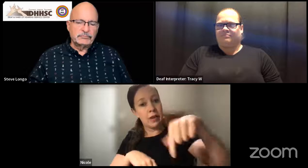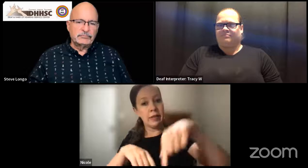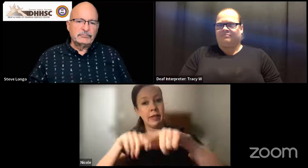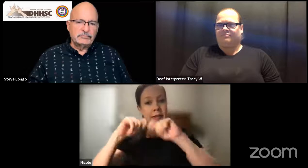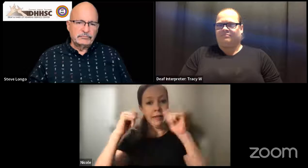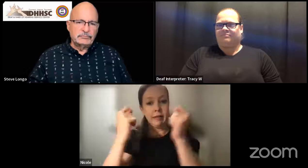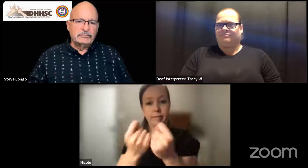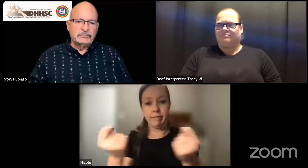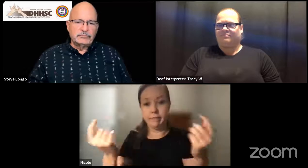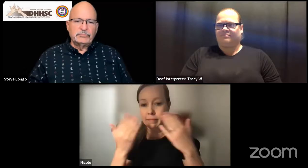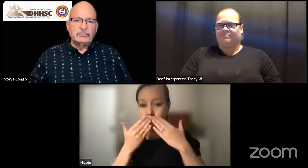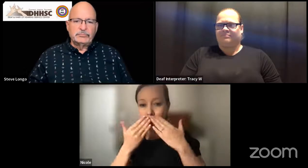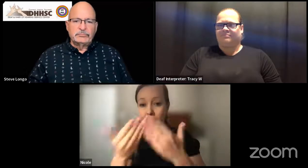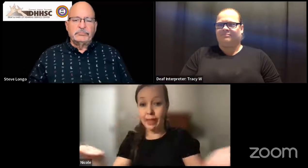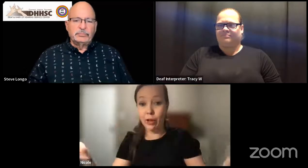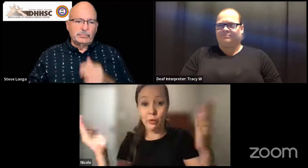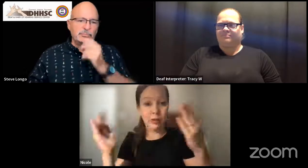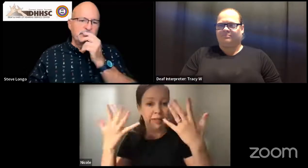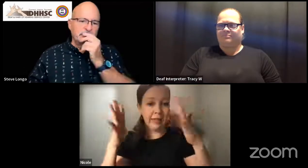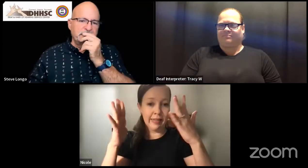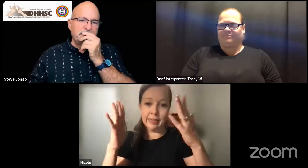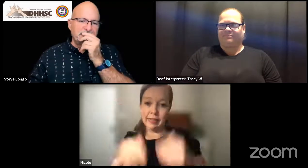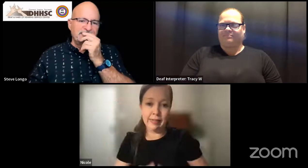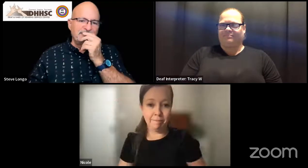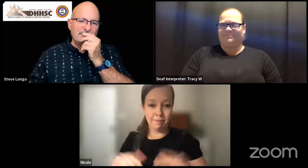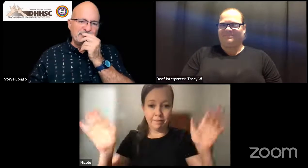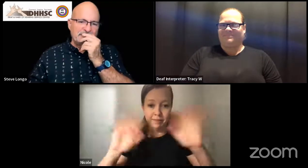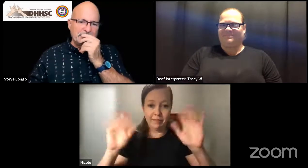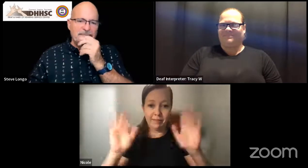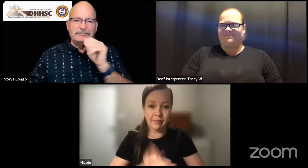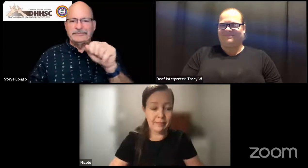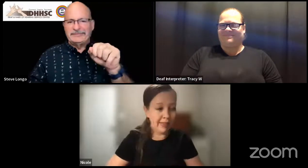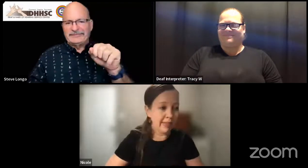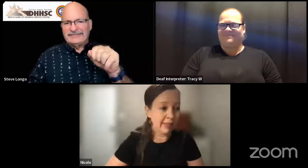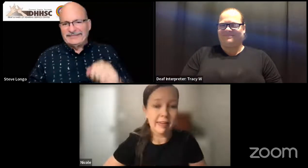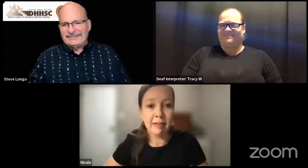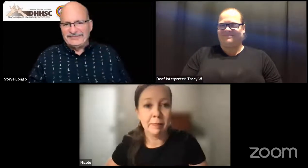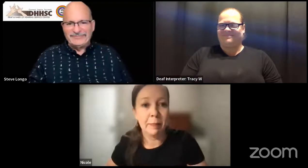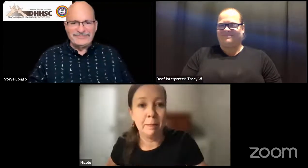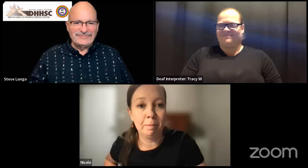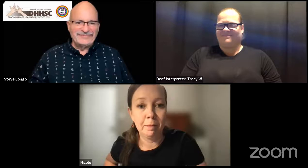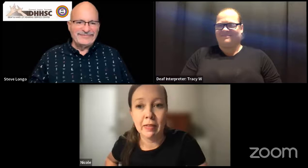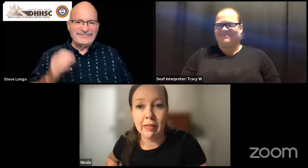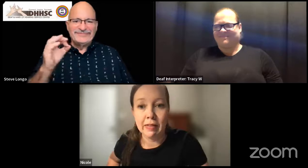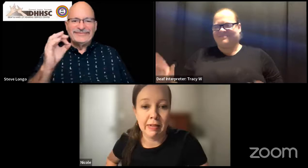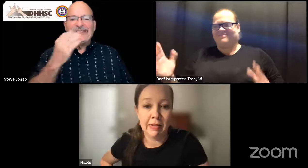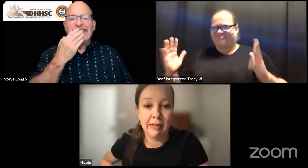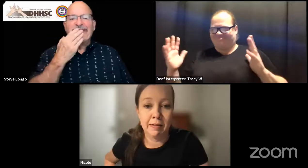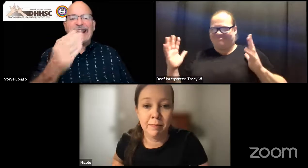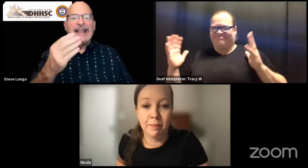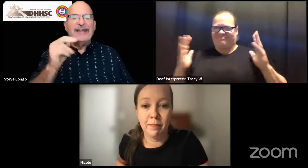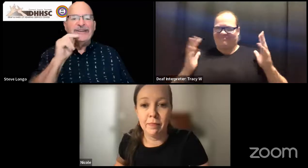And I'm really proud to be a member of this team. So I just wanted to say thank you.